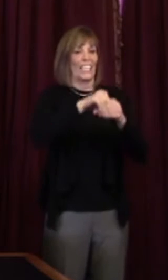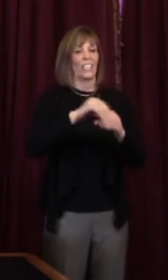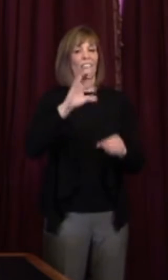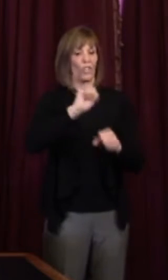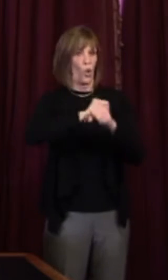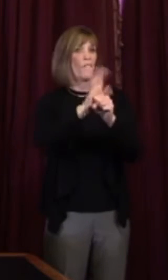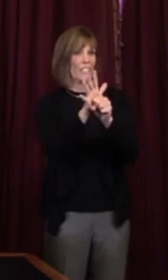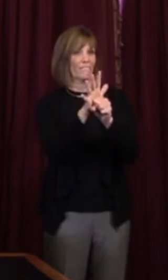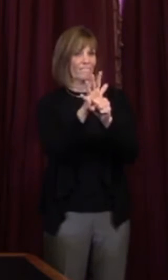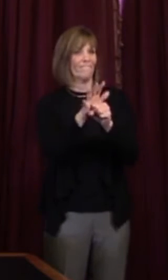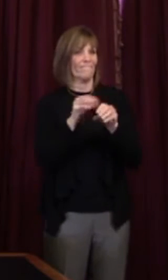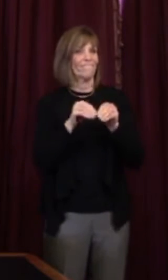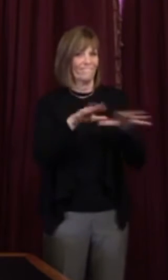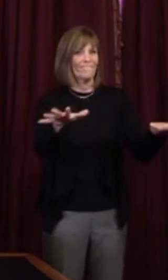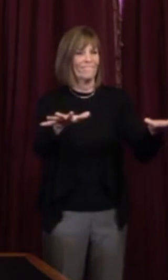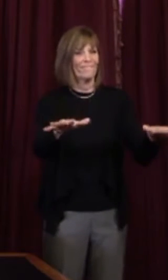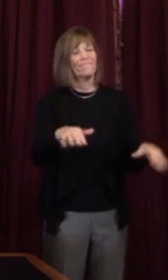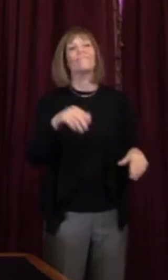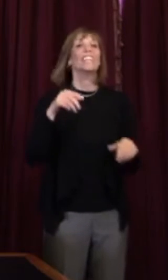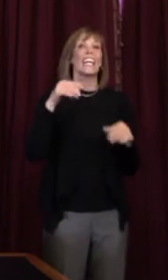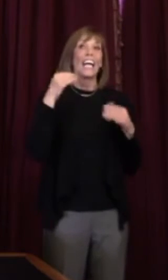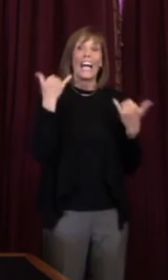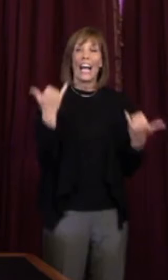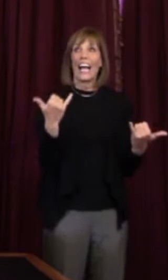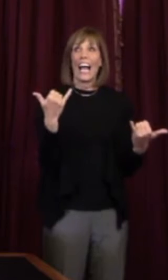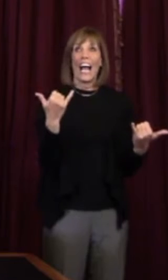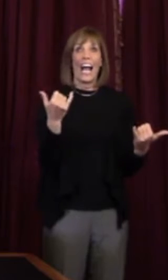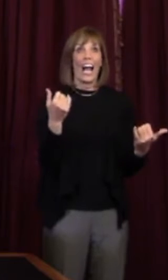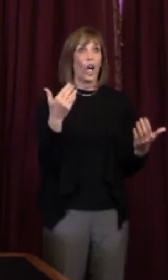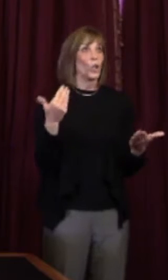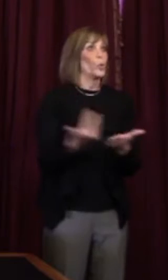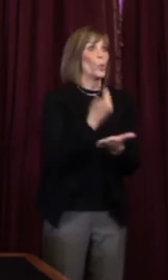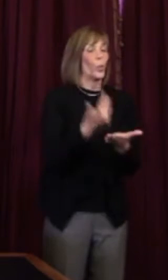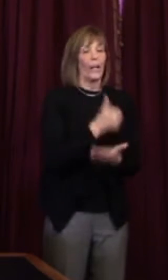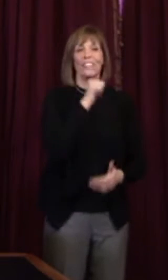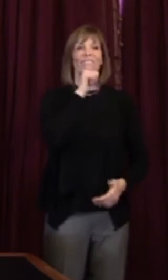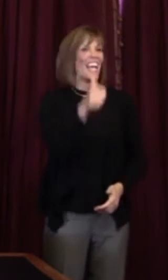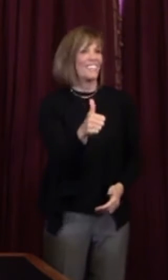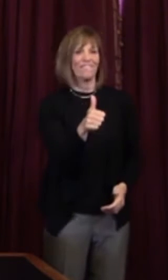COVID-19 amidst this pandemic, it's not something new.